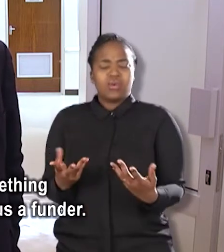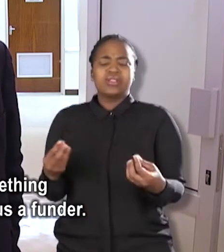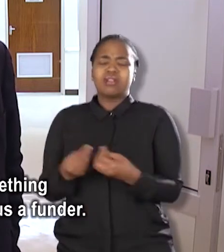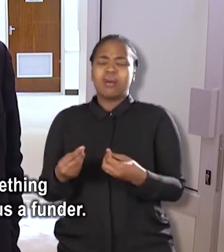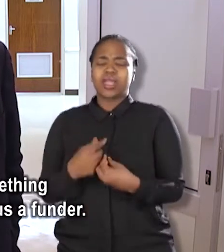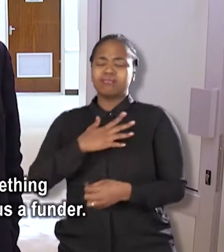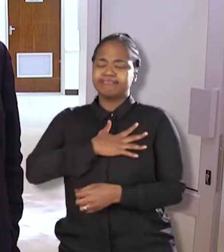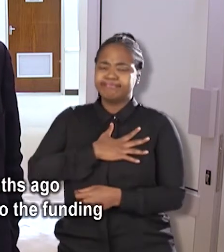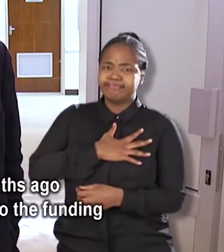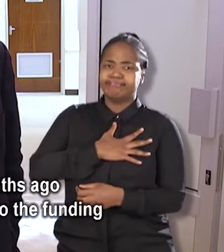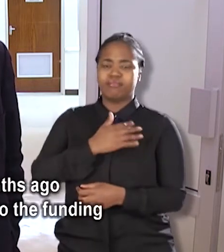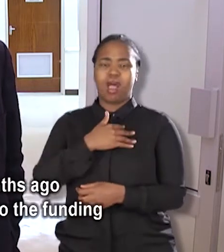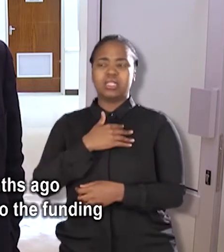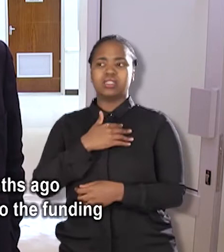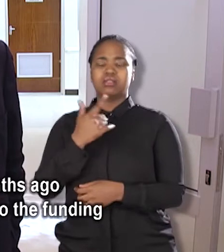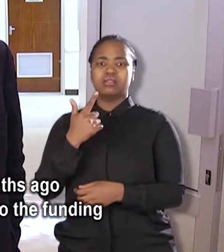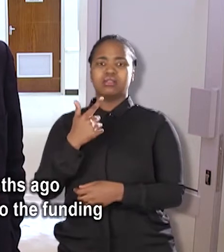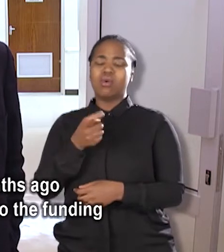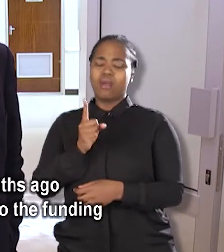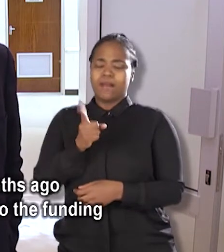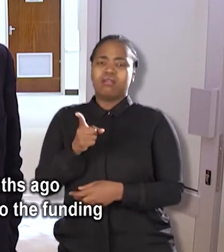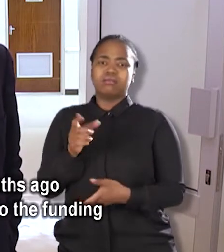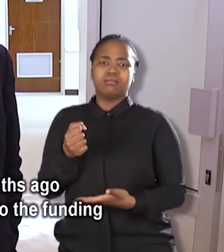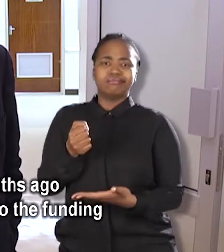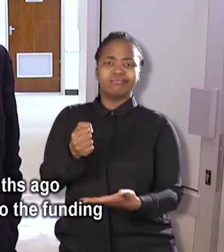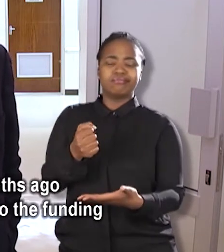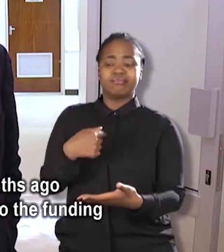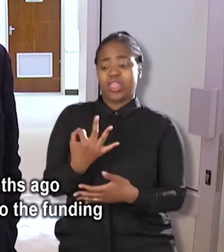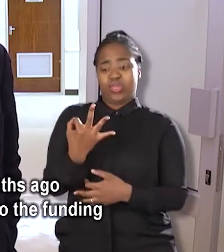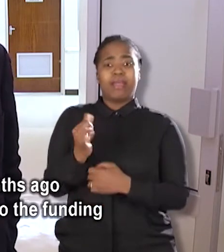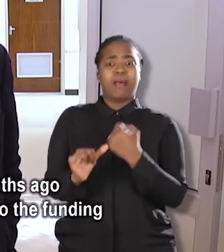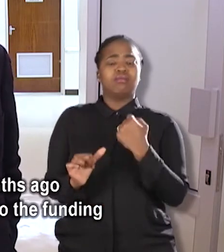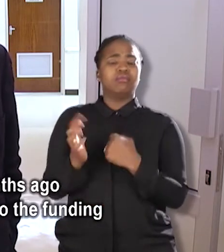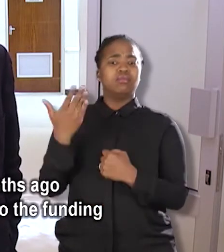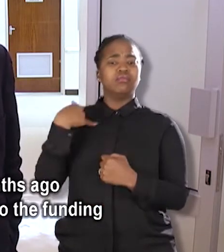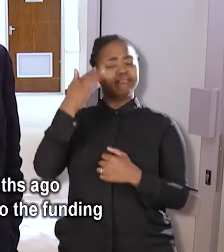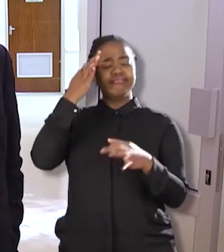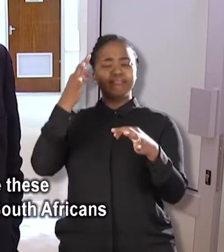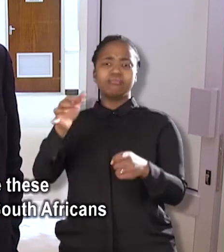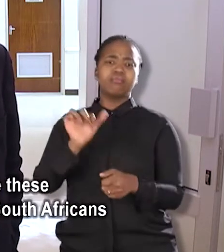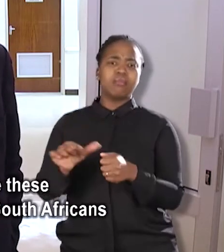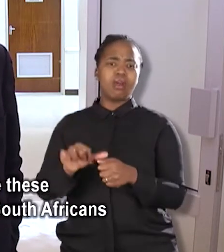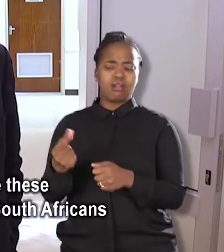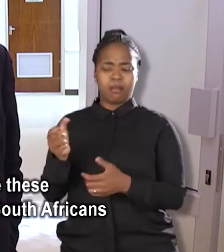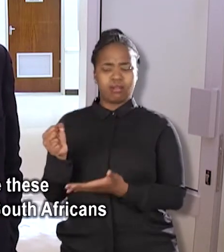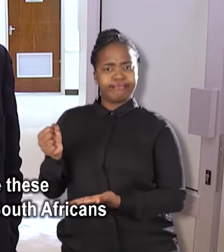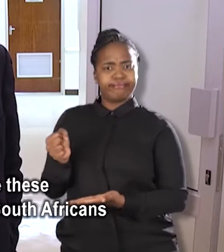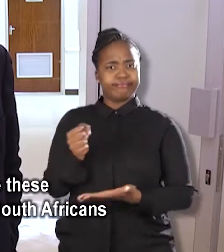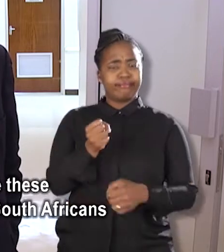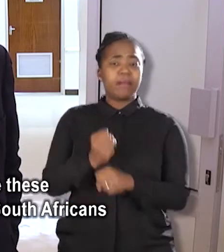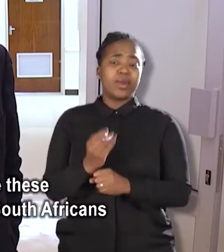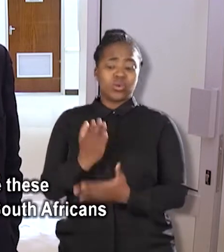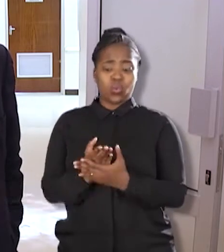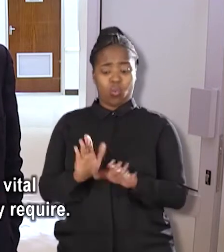I think touched us as a funder. And so about 3 months ago, we decided to commit the funding to make sure that these